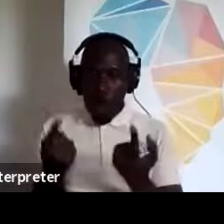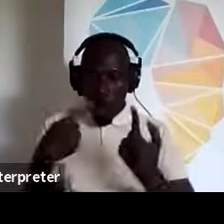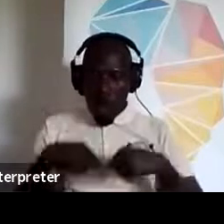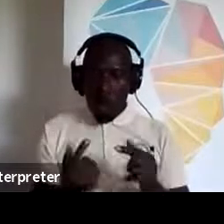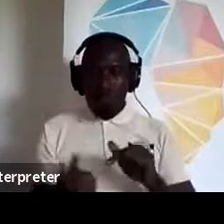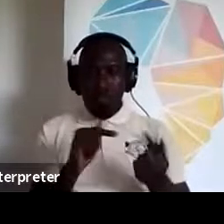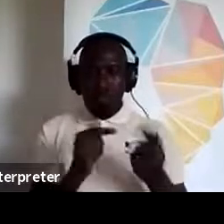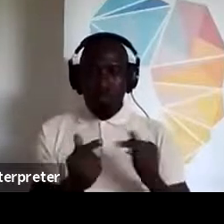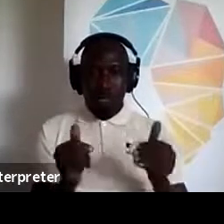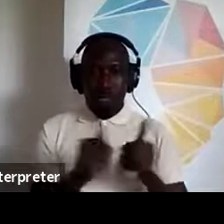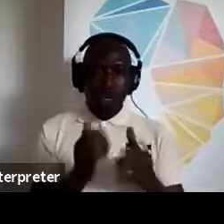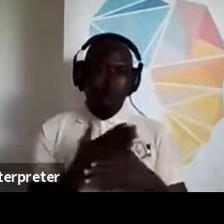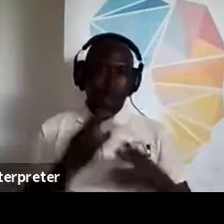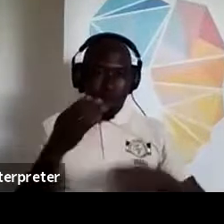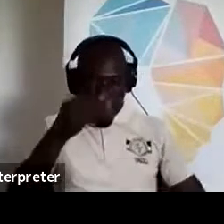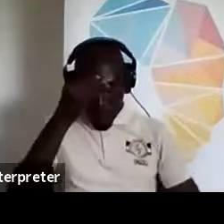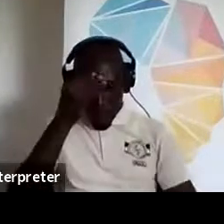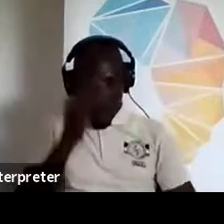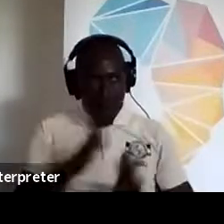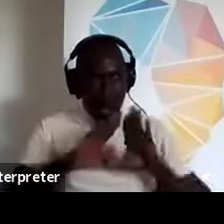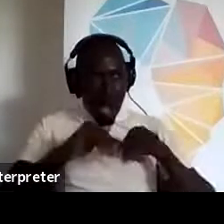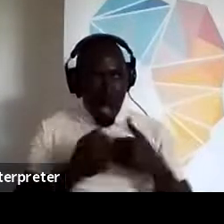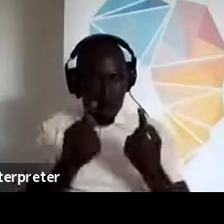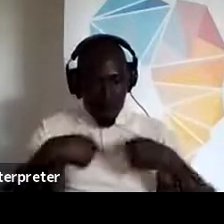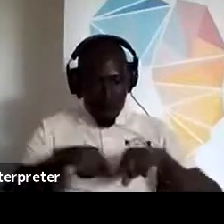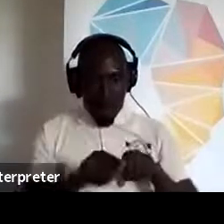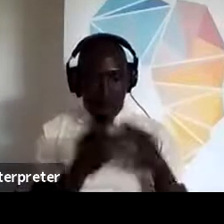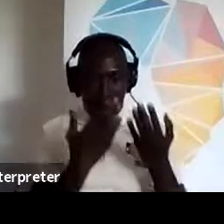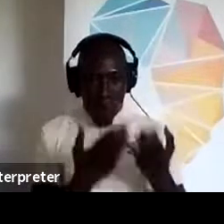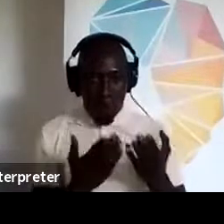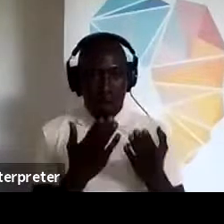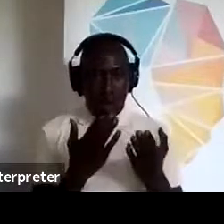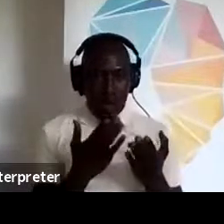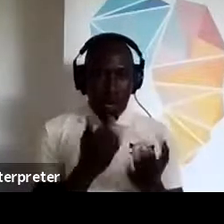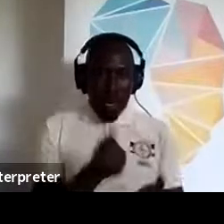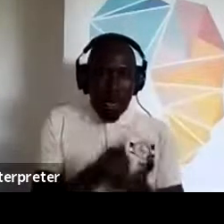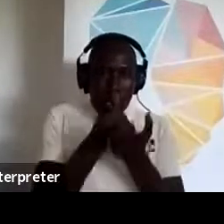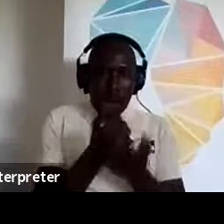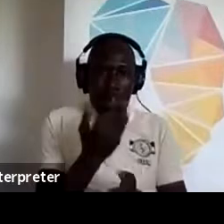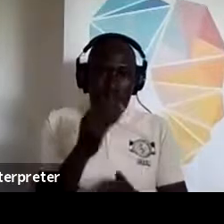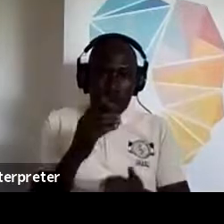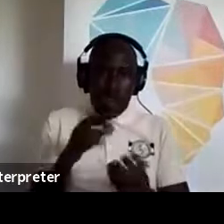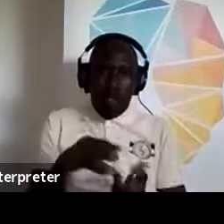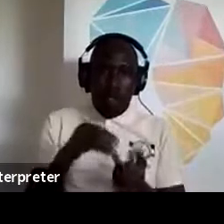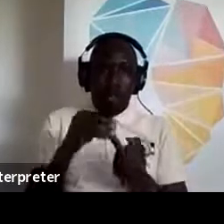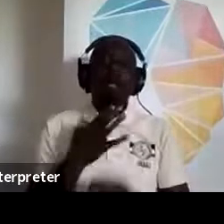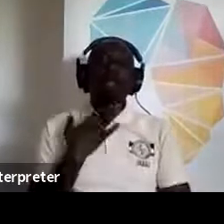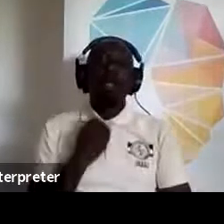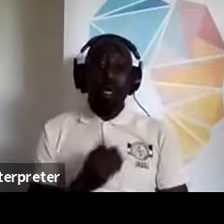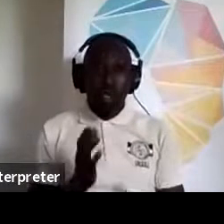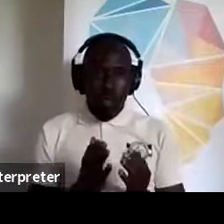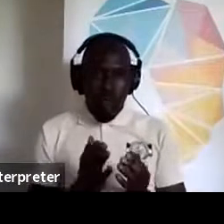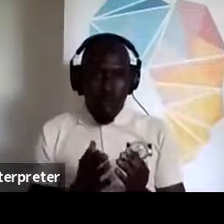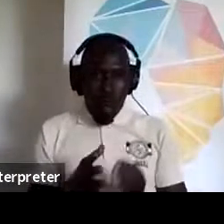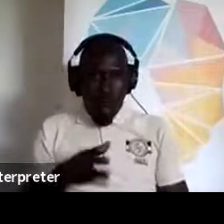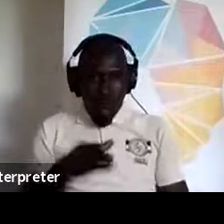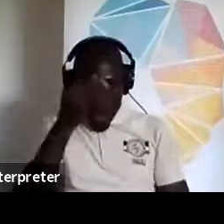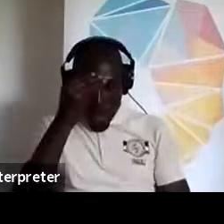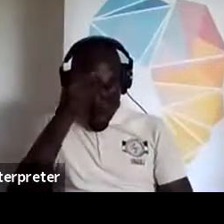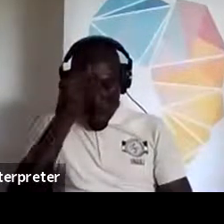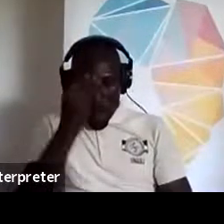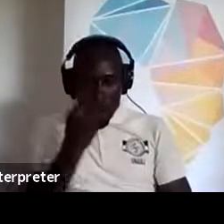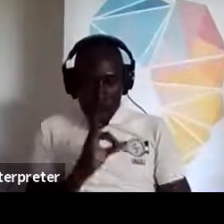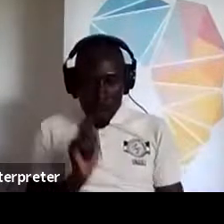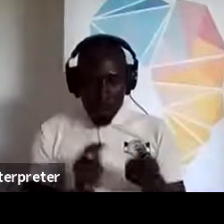negotiation with the Ministry of Education. How do we get the children with special needs to access education if we have to go